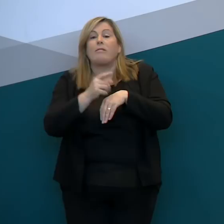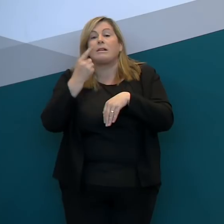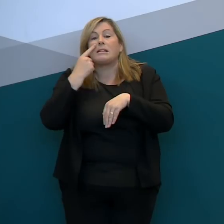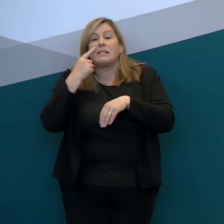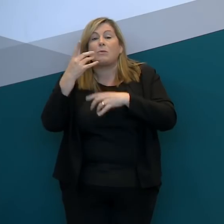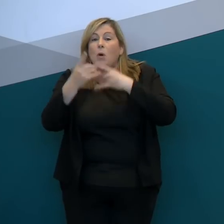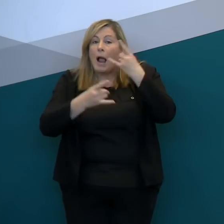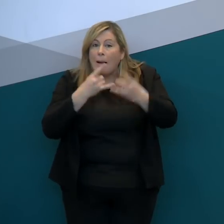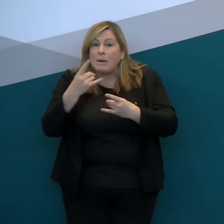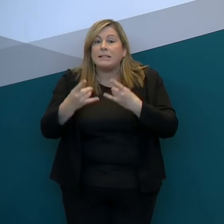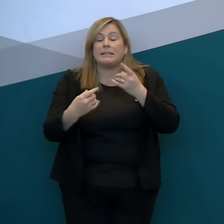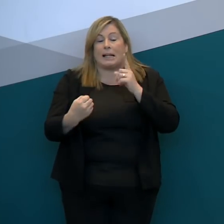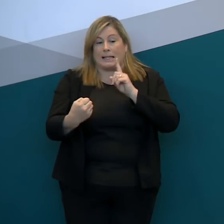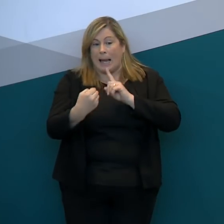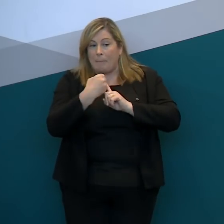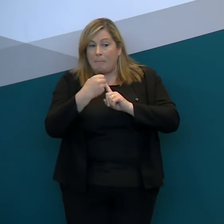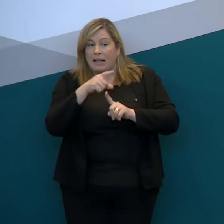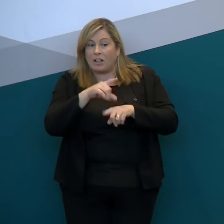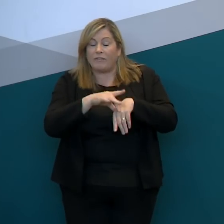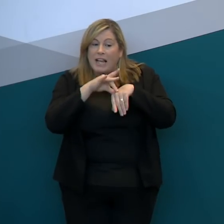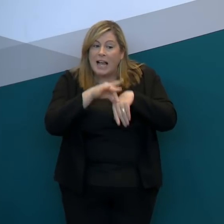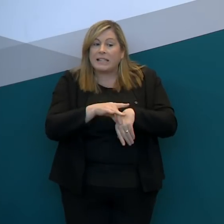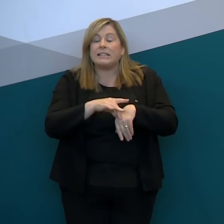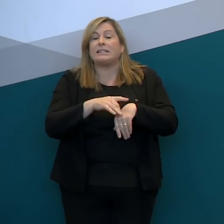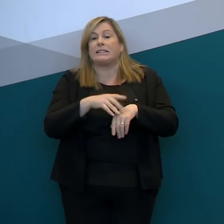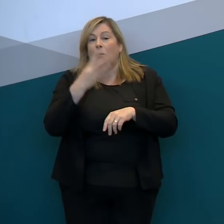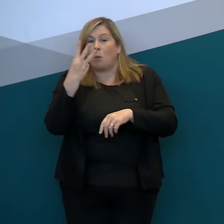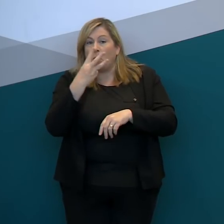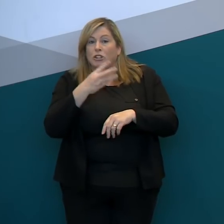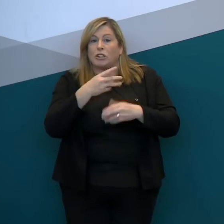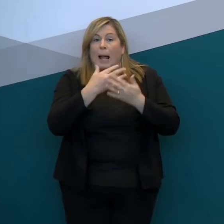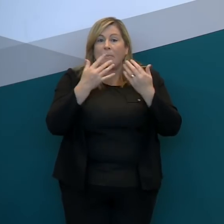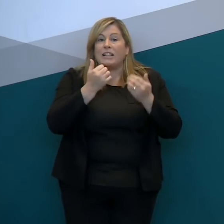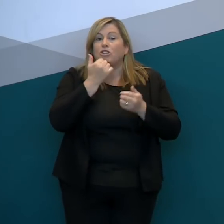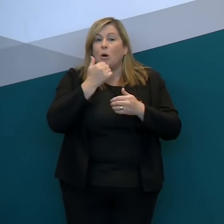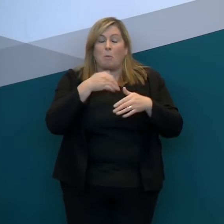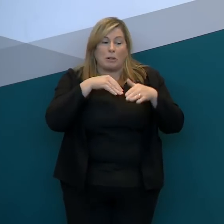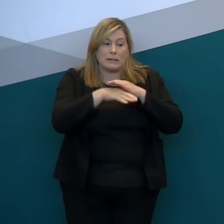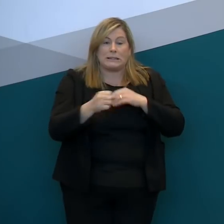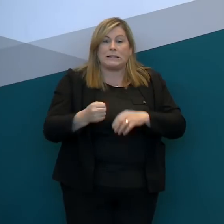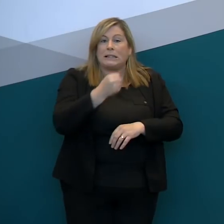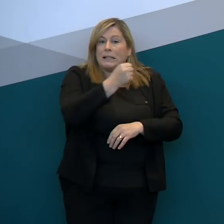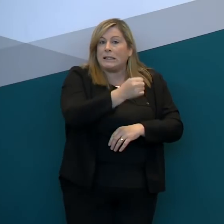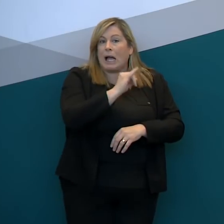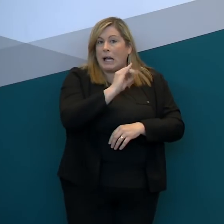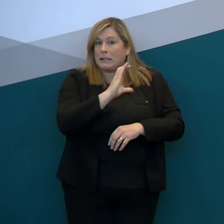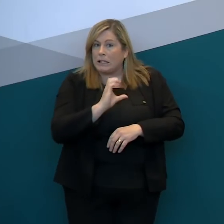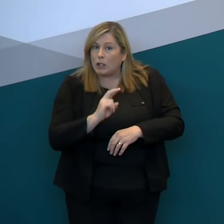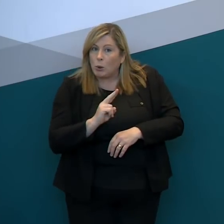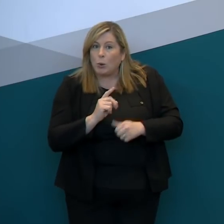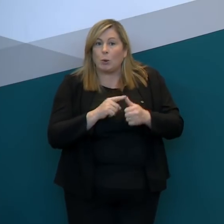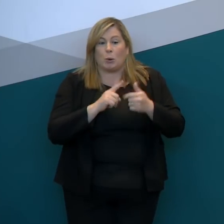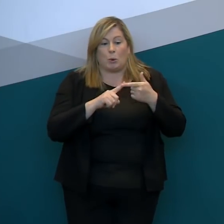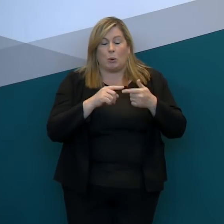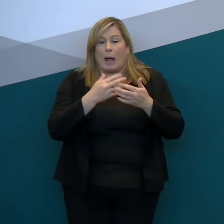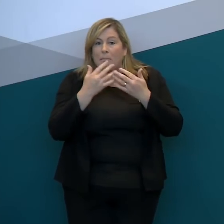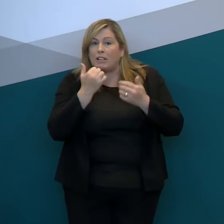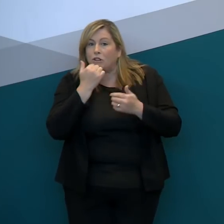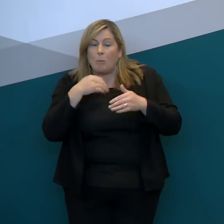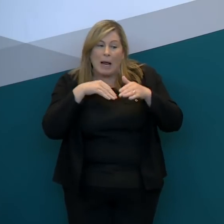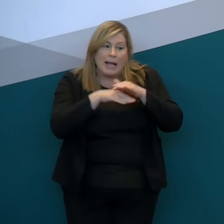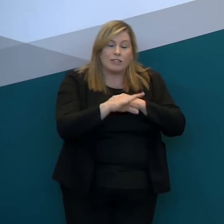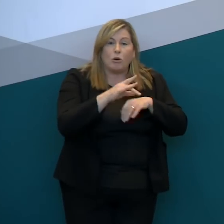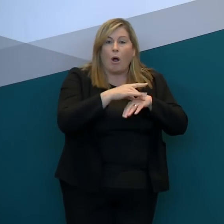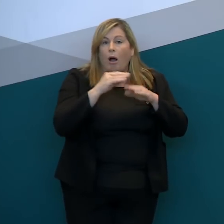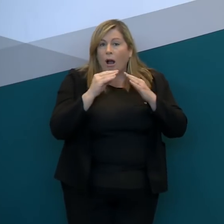before, on the impact of that illness in terms of ICU admissions, in terms of admissions to hospital, and look at the extent to which we have